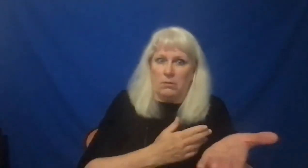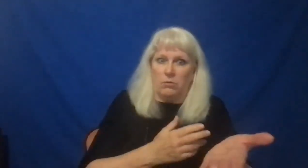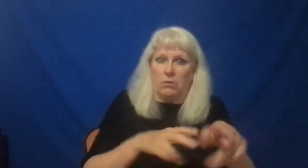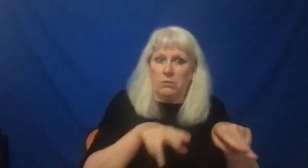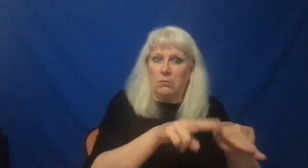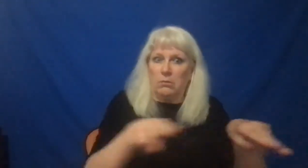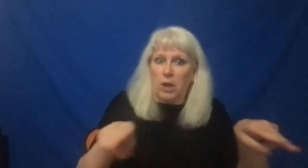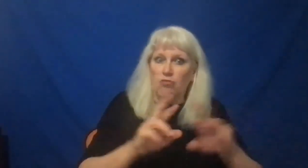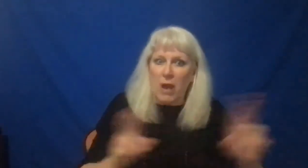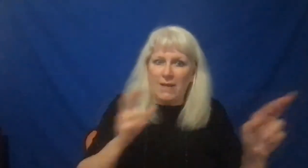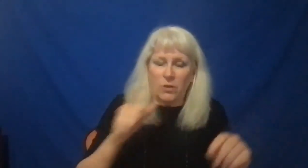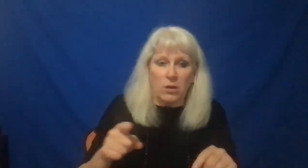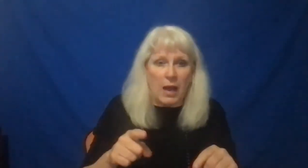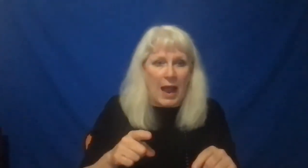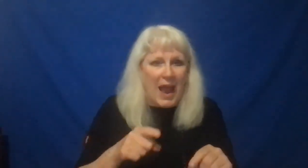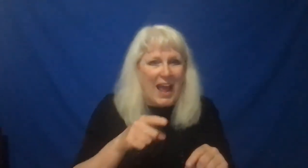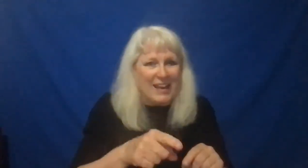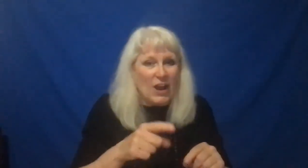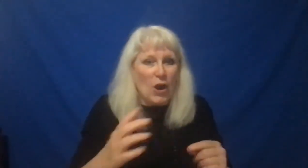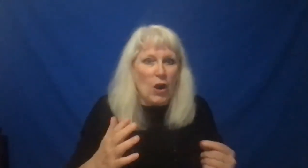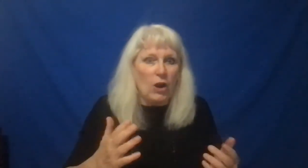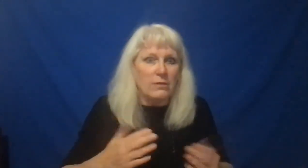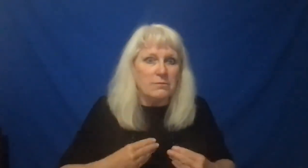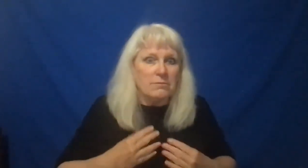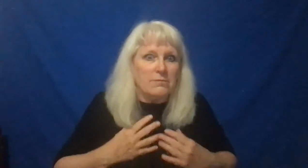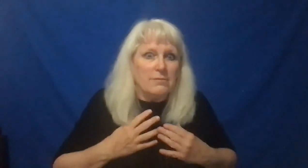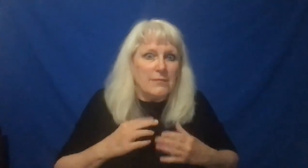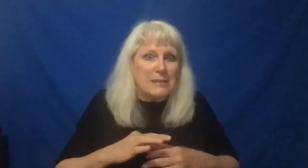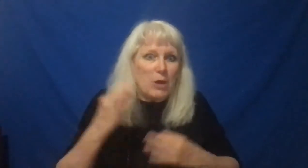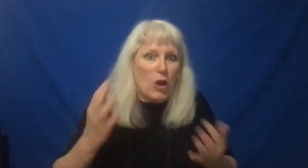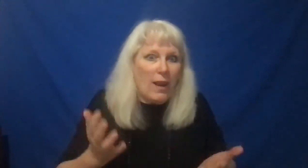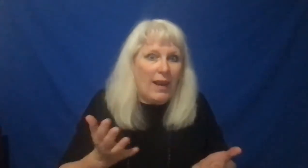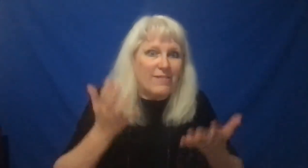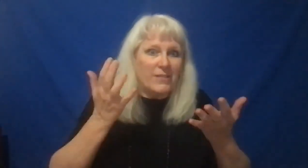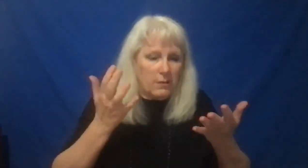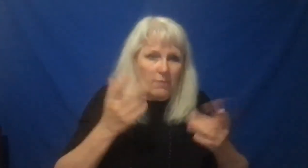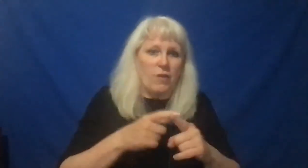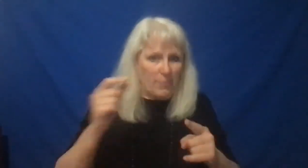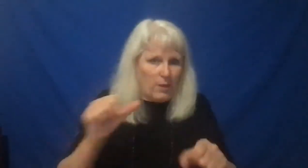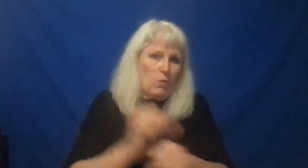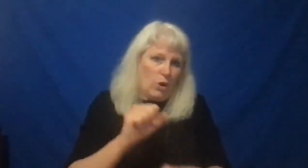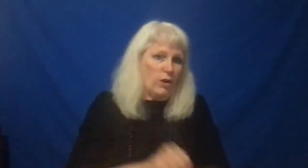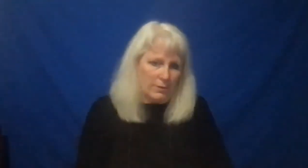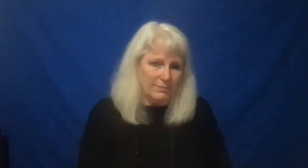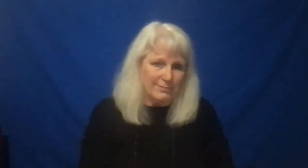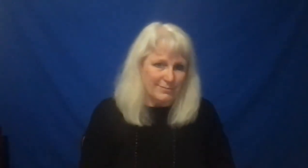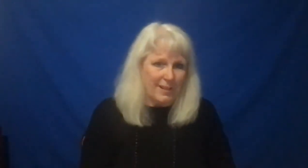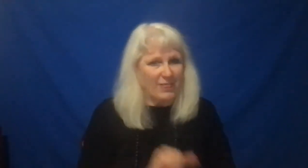recovery, her own health, and her whole life was spent, without a doubt, in really service and